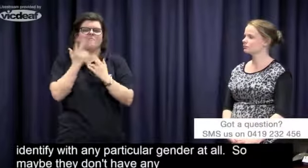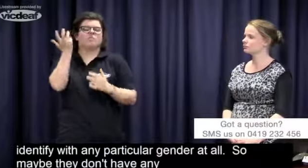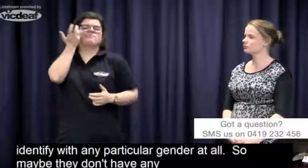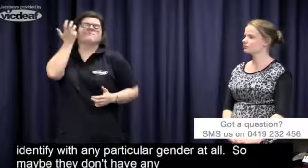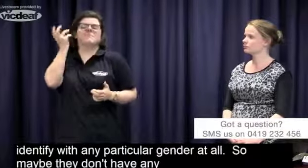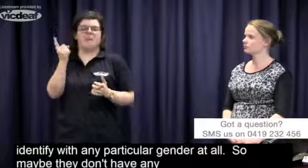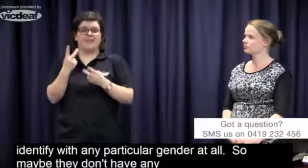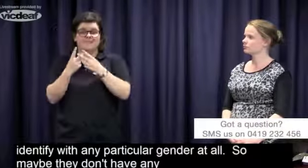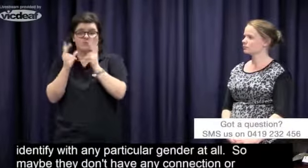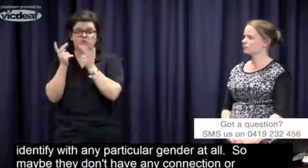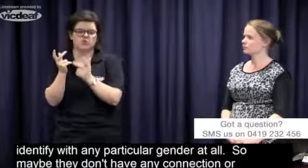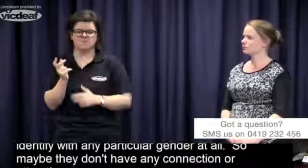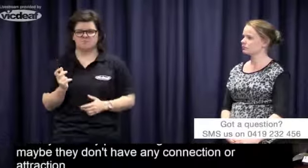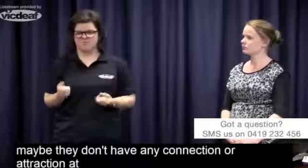attraction at all to either sex.